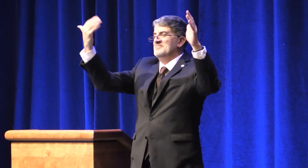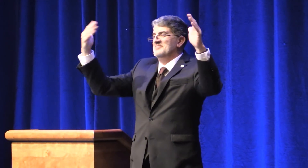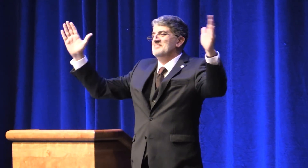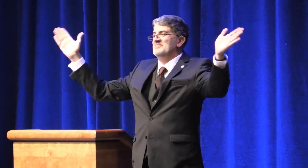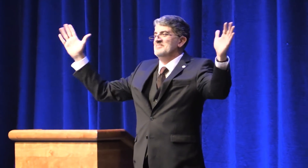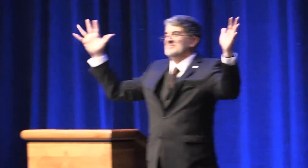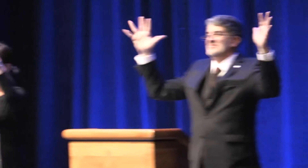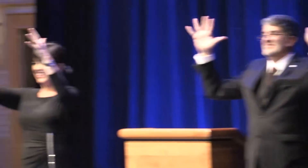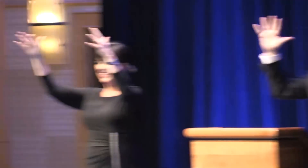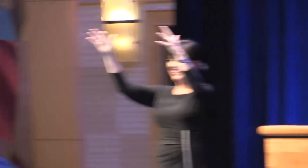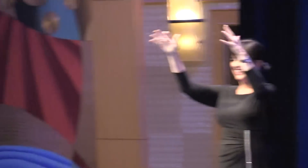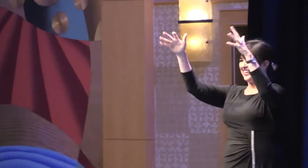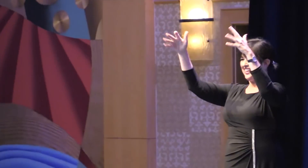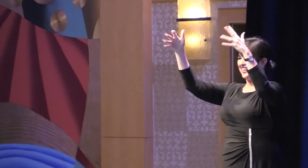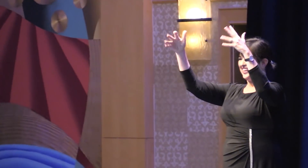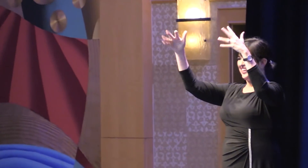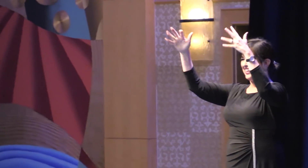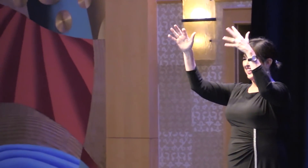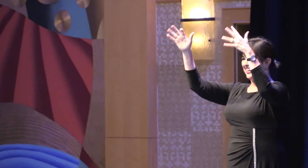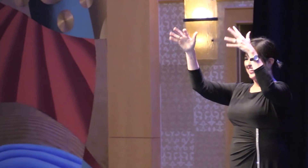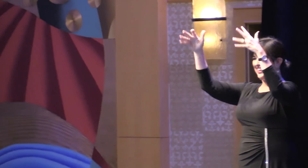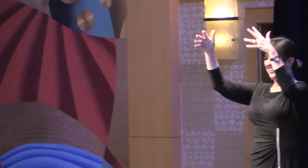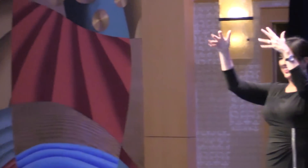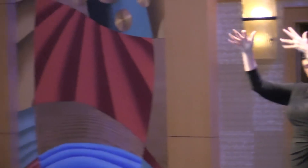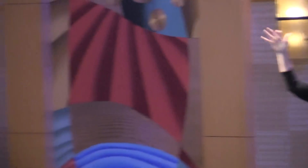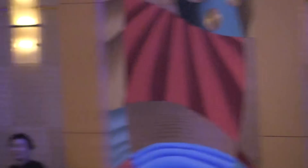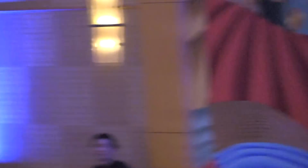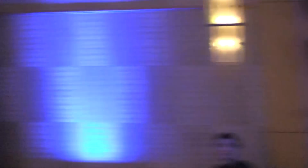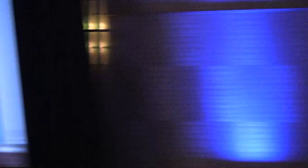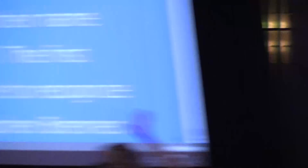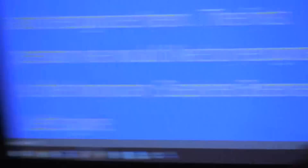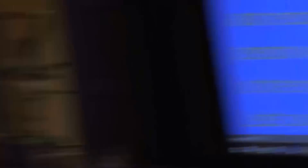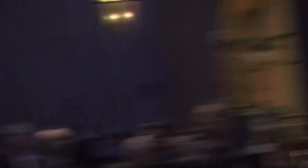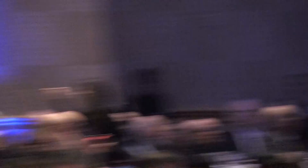Stephen Brenner. Let's give him a hand.